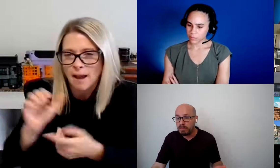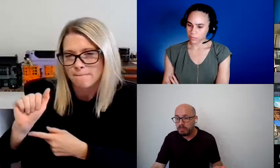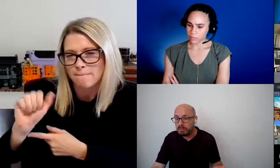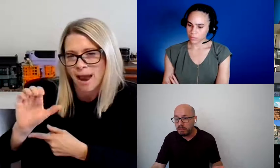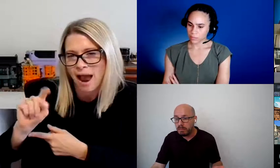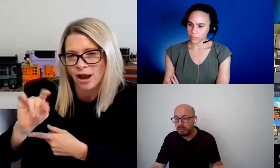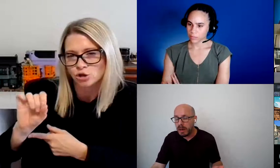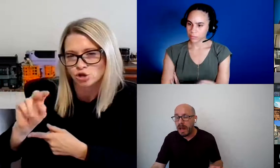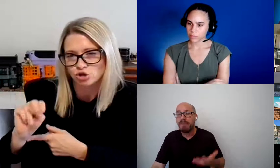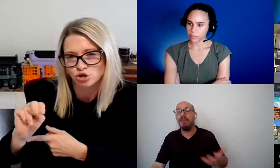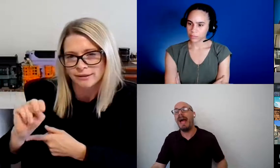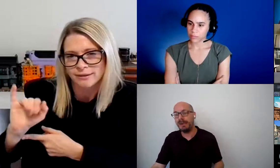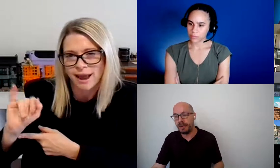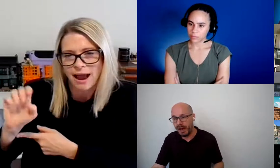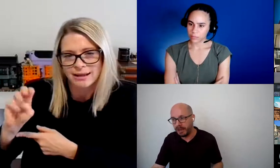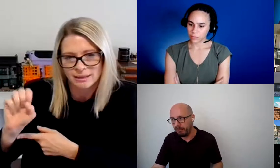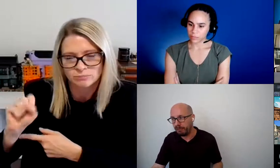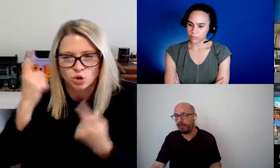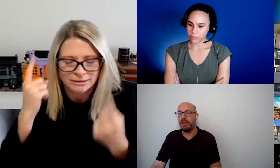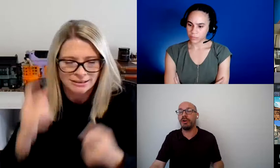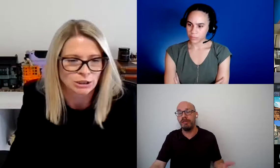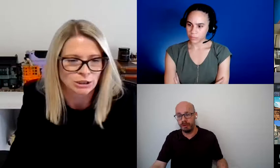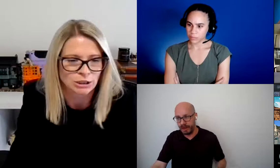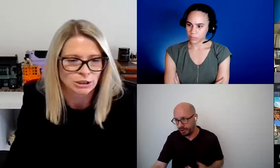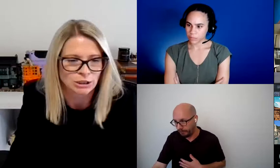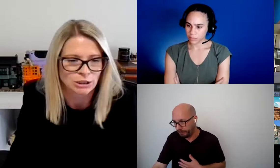So, I have some action items for your consideration.